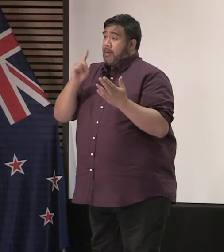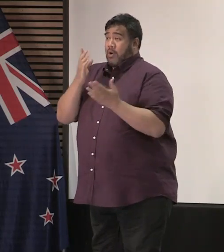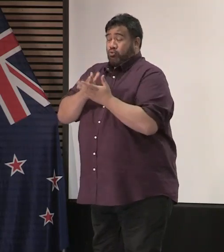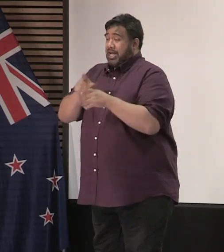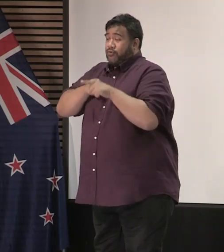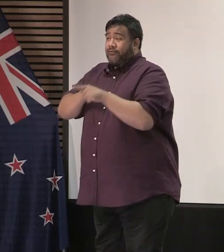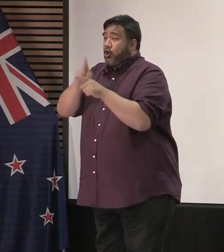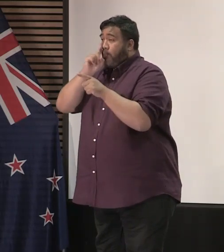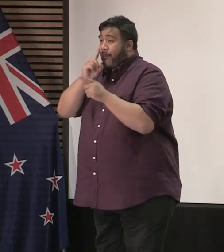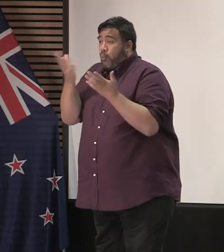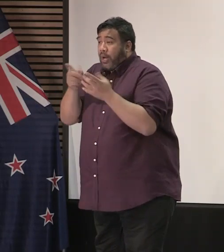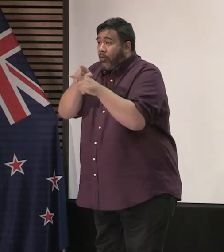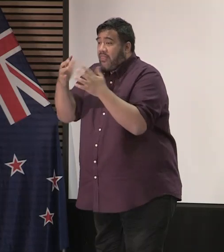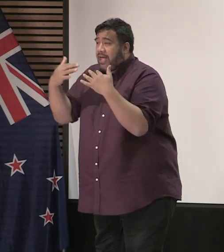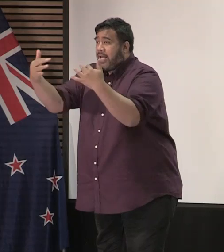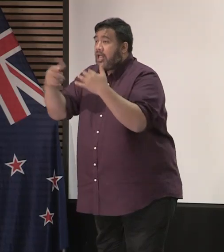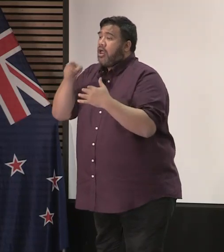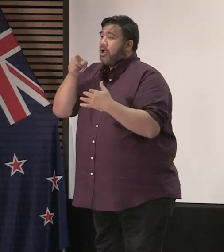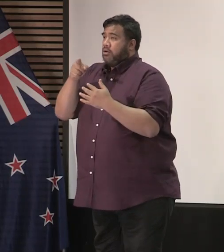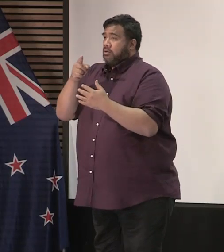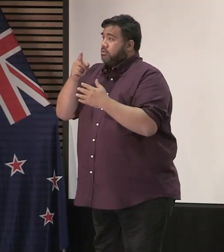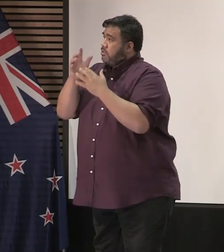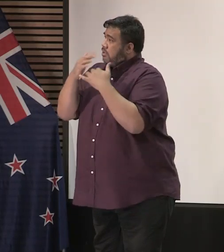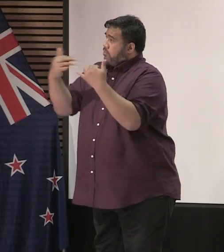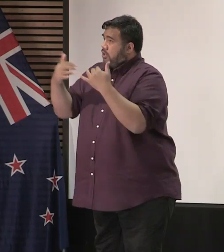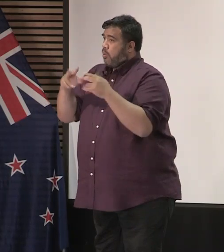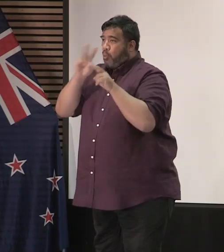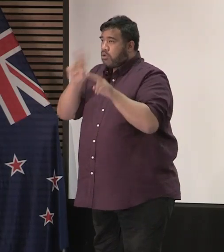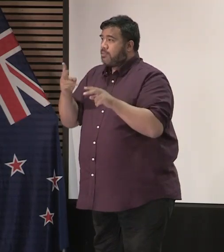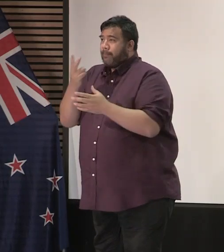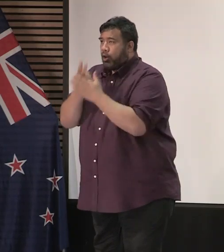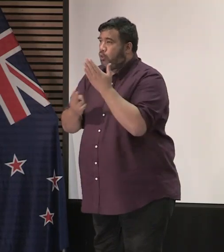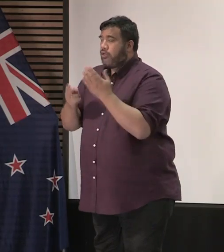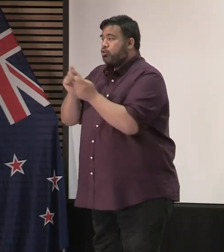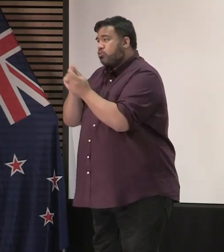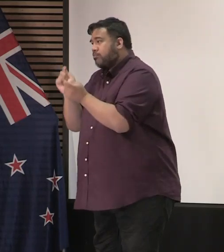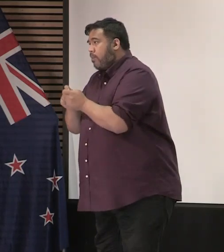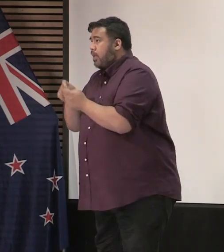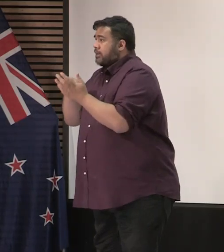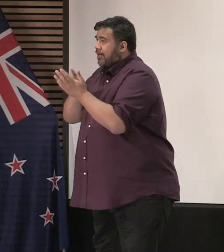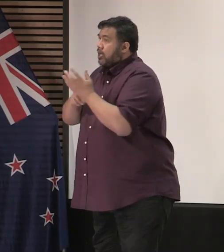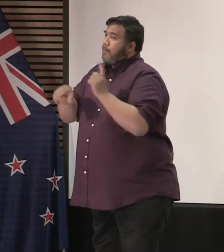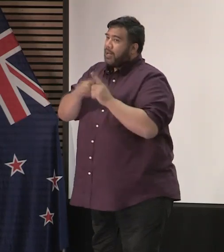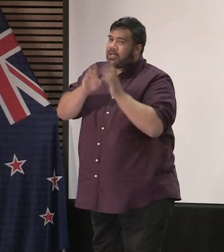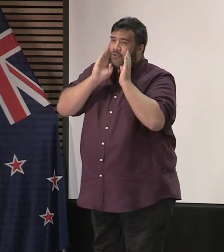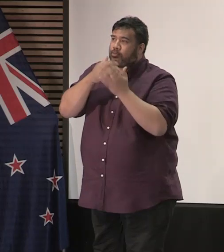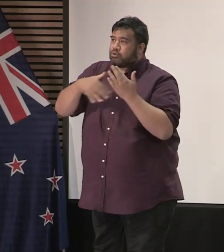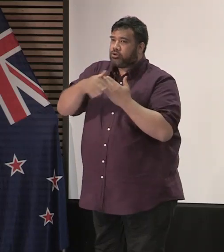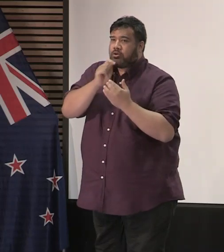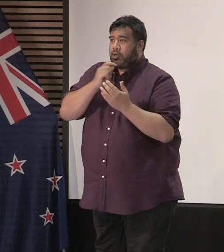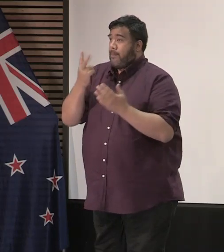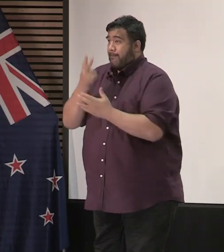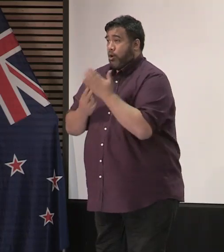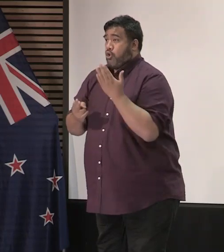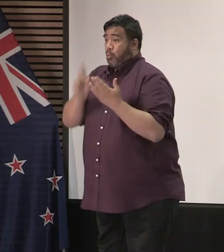access them. Separate again is the issue of making sure that journalism can survive in that new environment. We can't stem the tide of people's